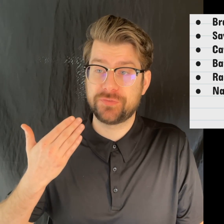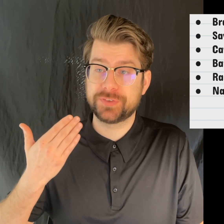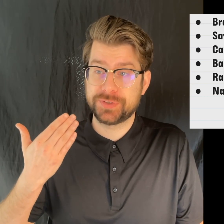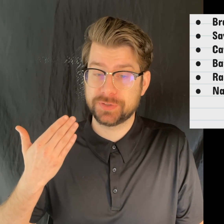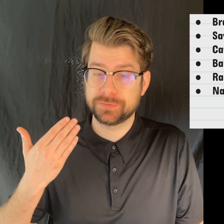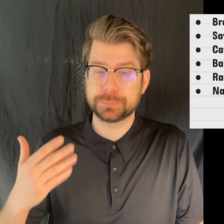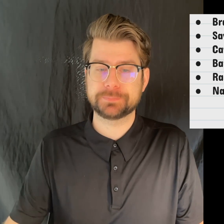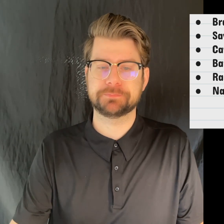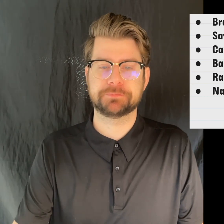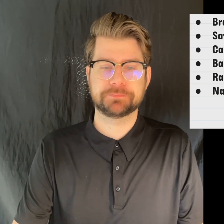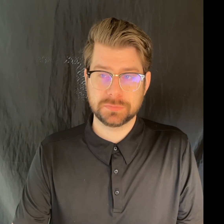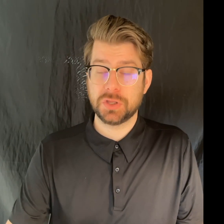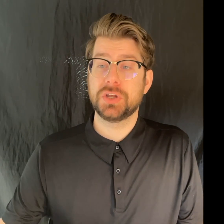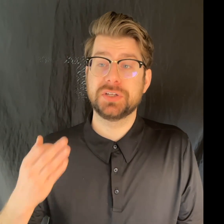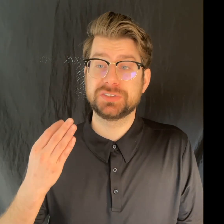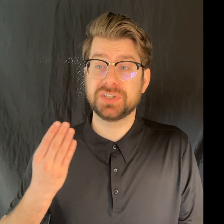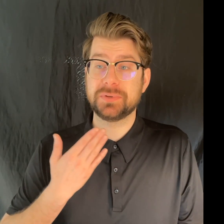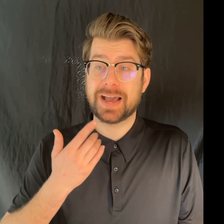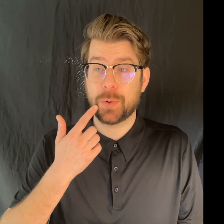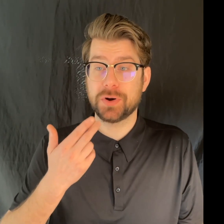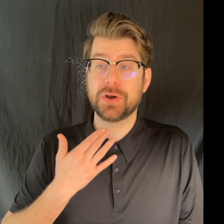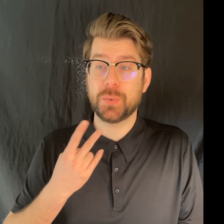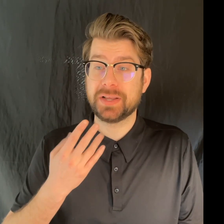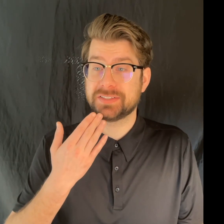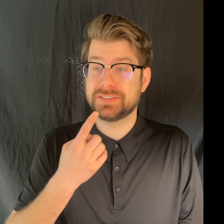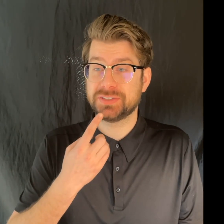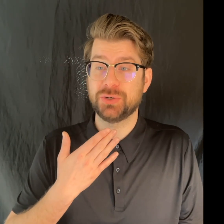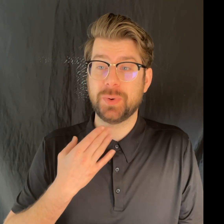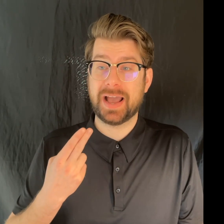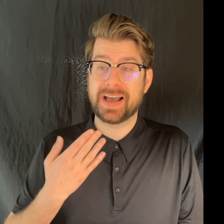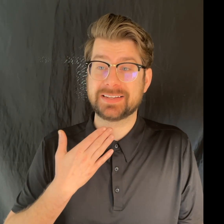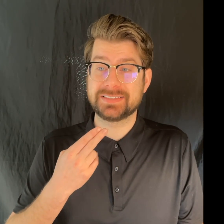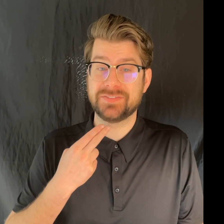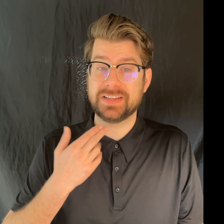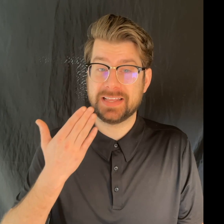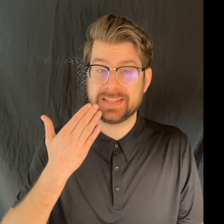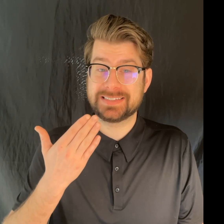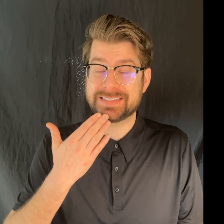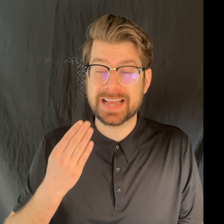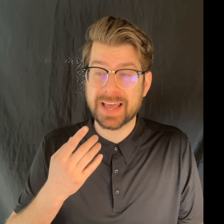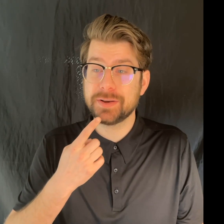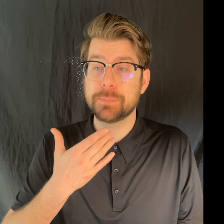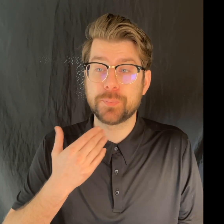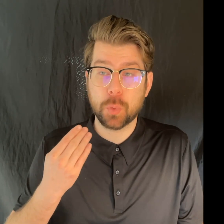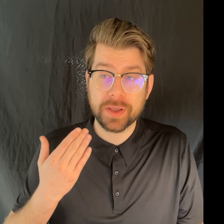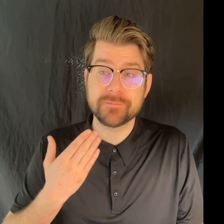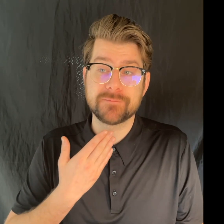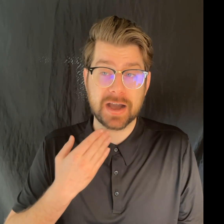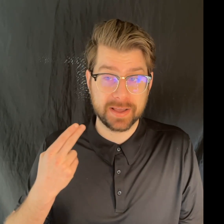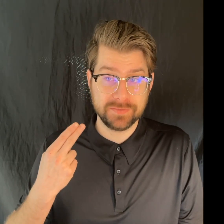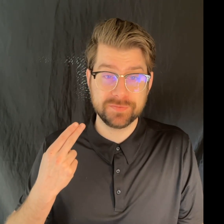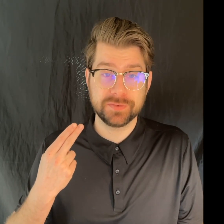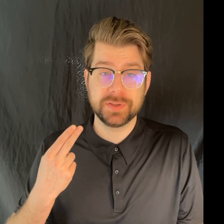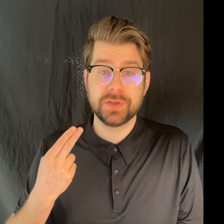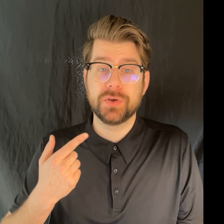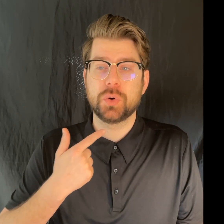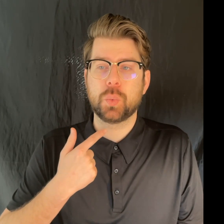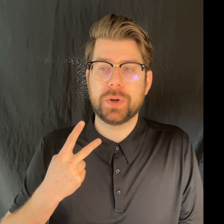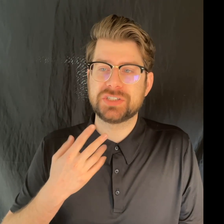triumphed. So now we're going to do activity 10.5, which